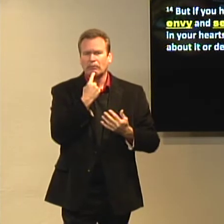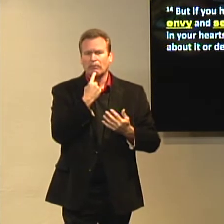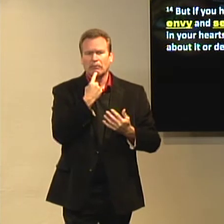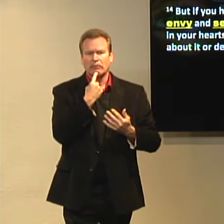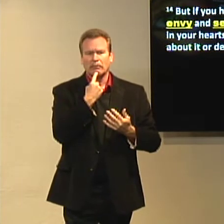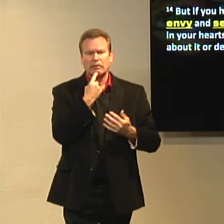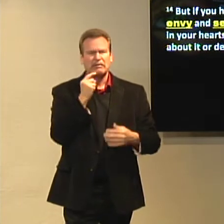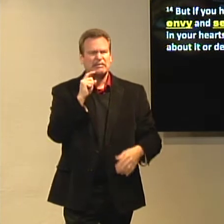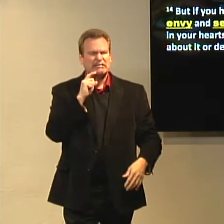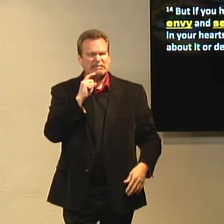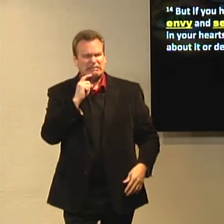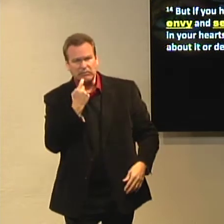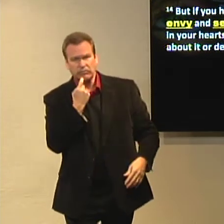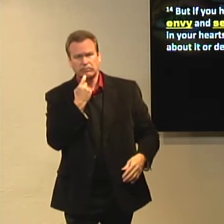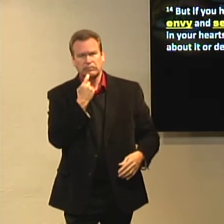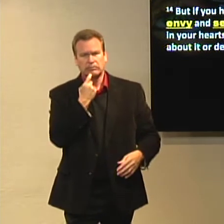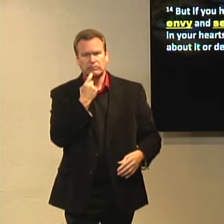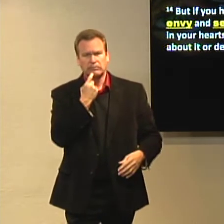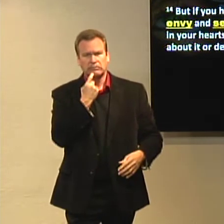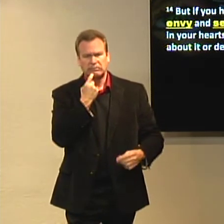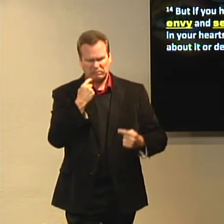bitterness, envy, jealousy,